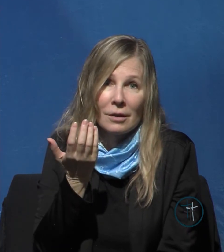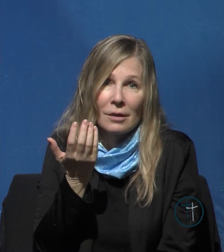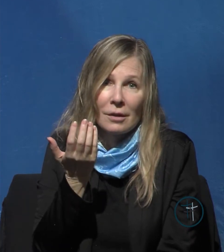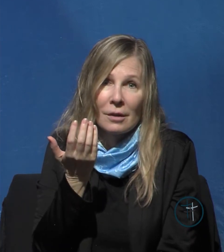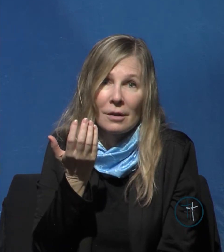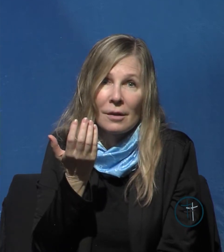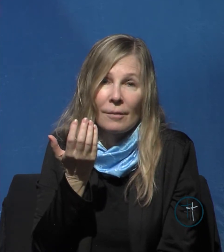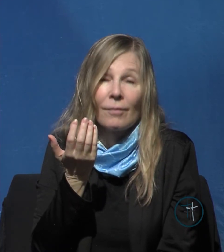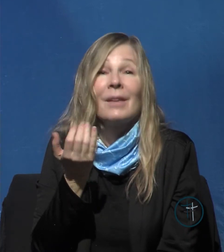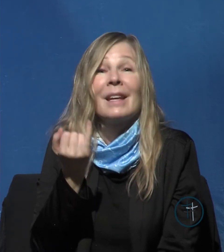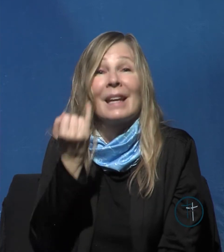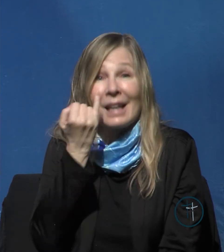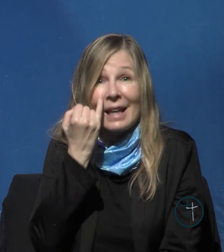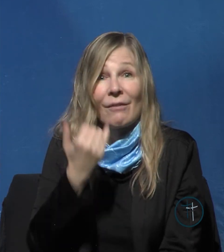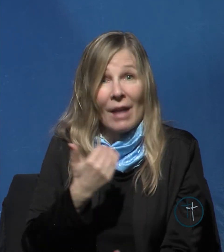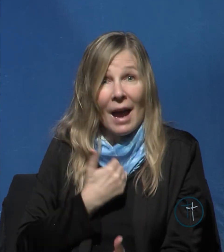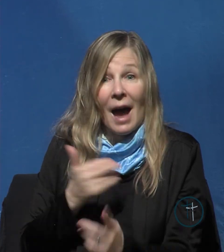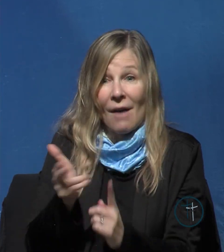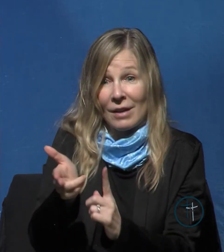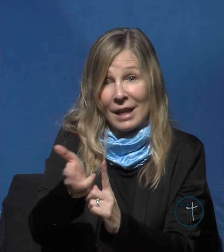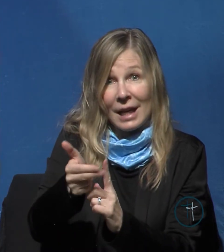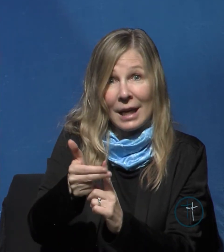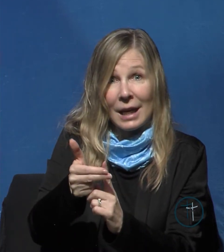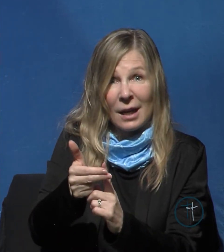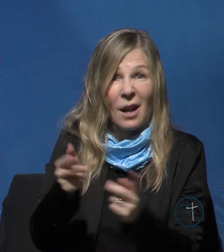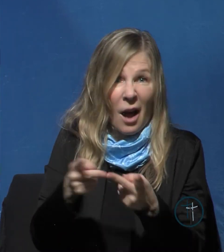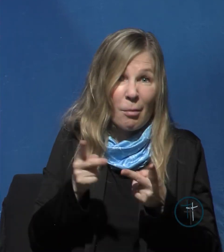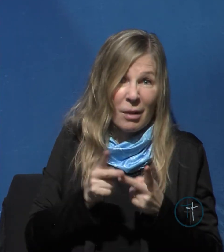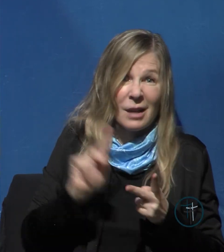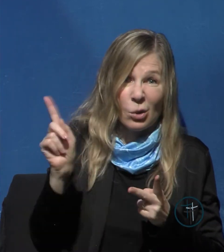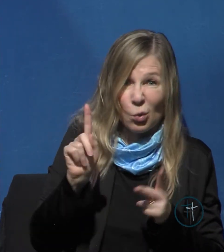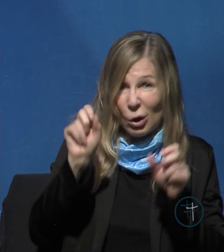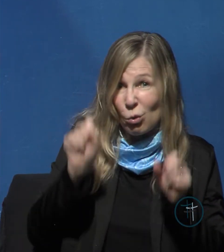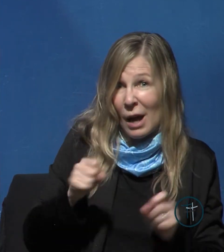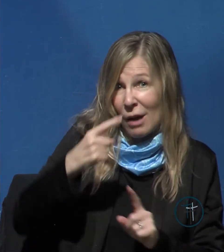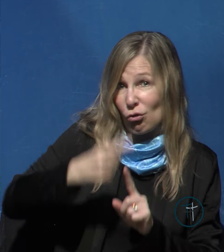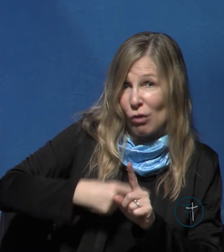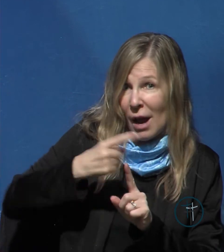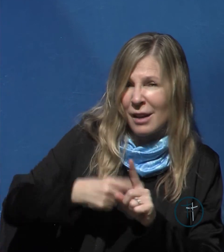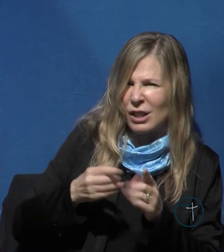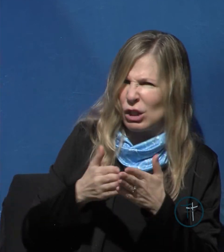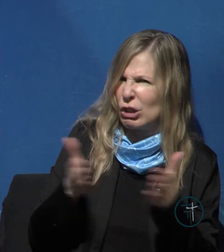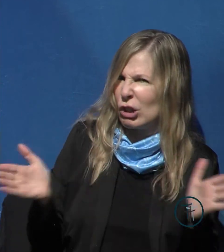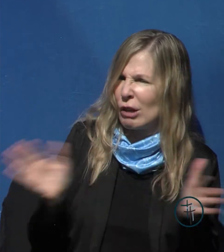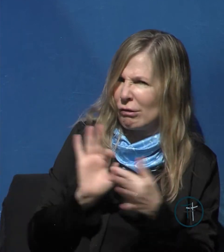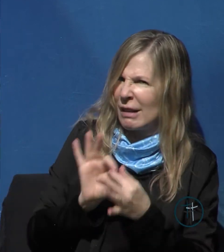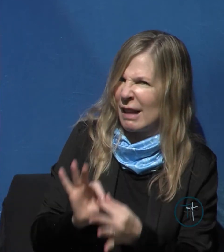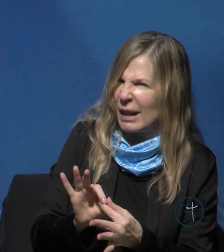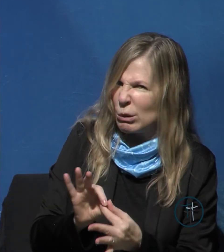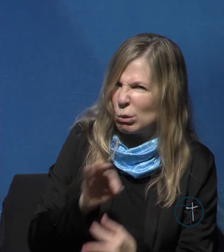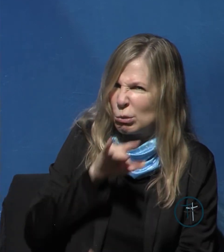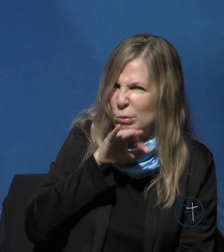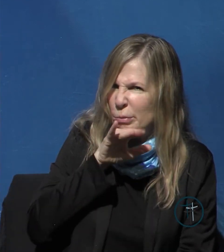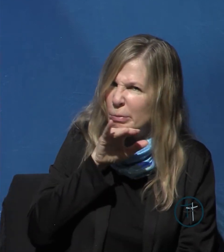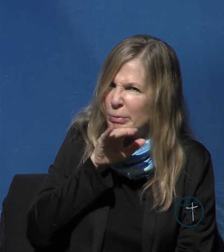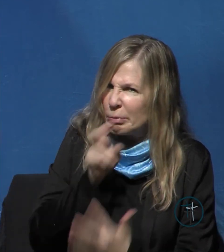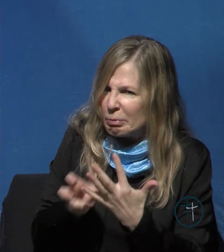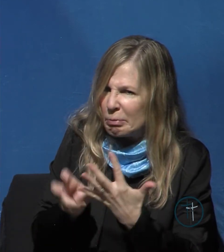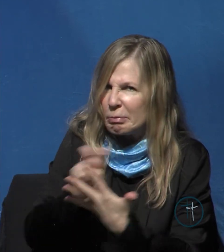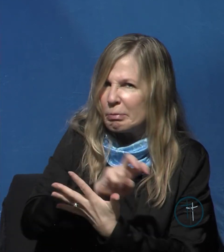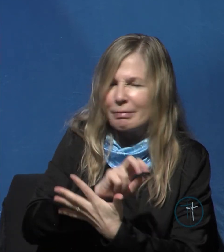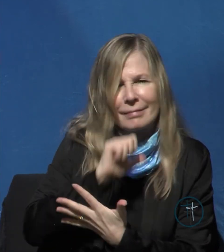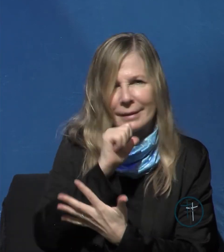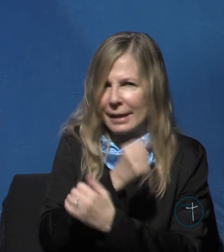the inns that did exist, the places where someone could rent lodging, were generally associated with immorality, and they